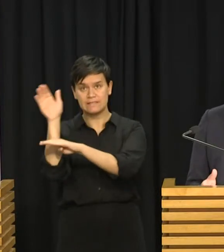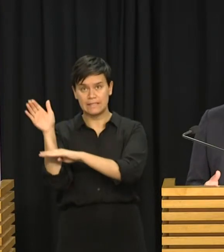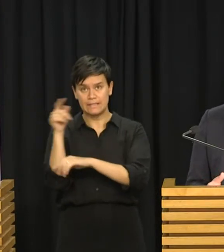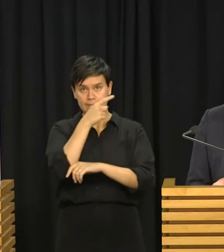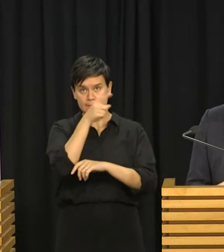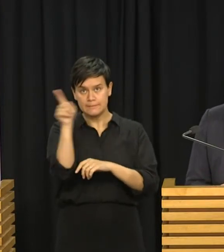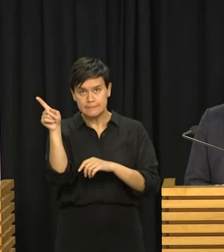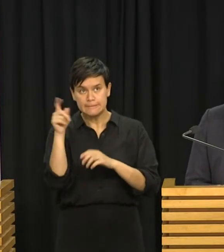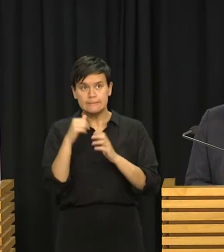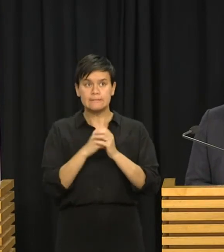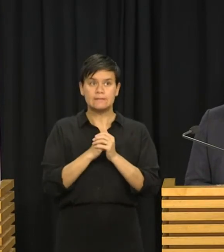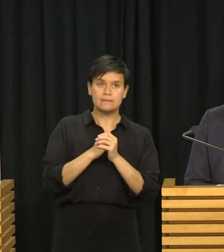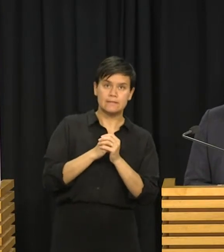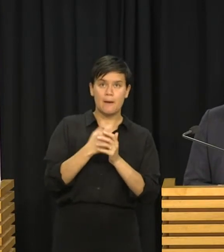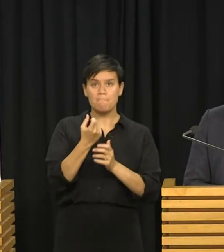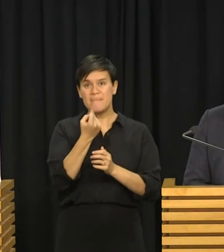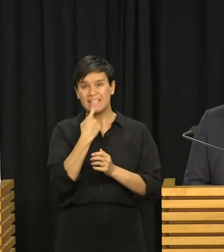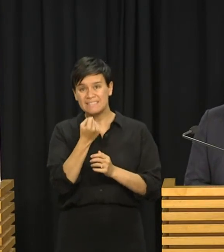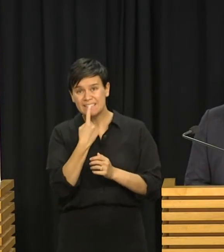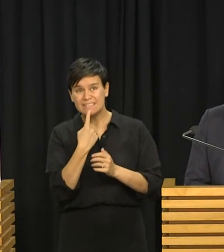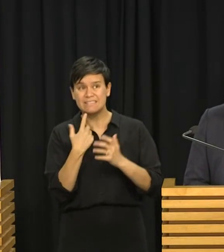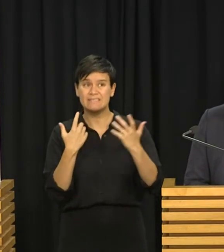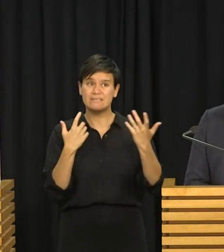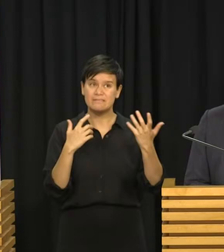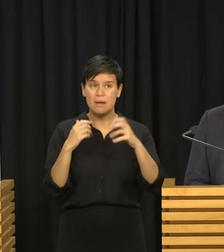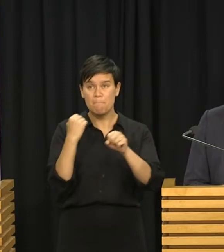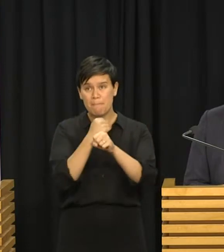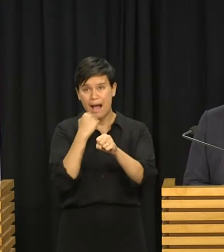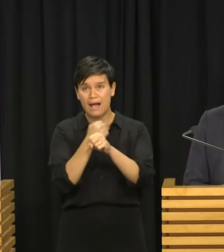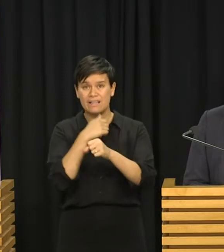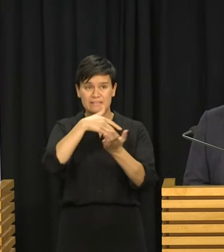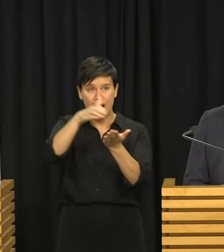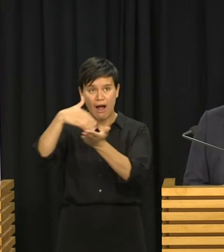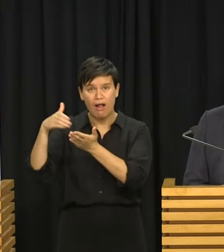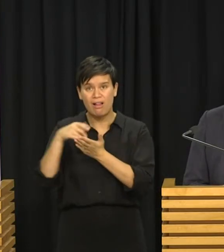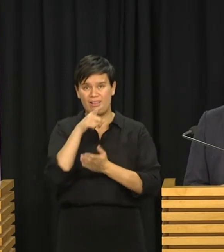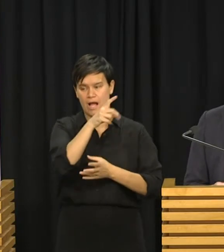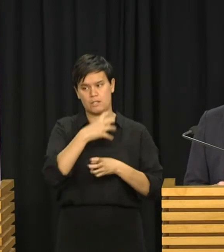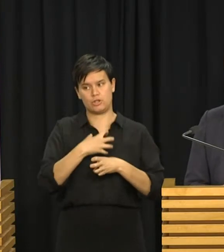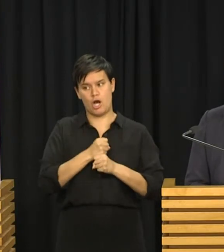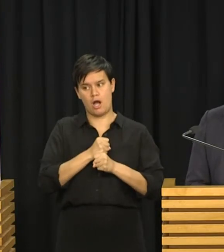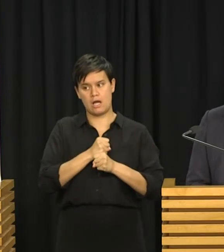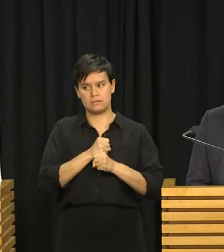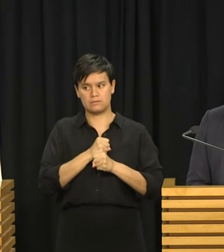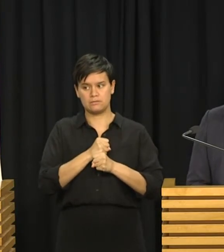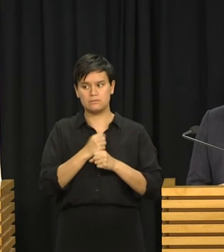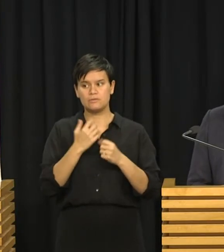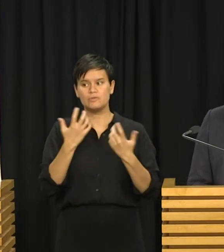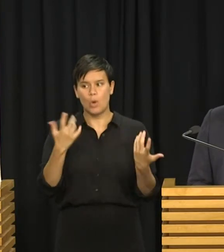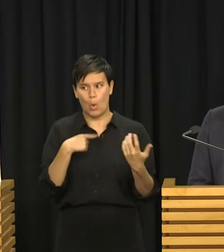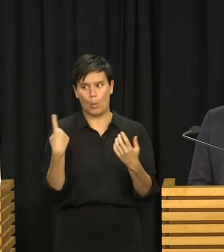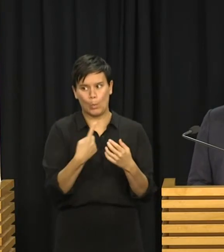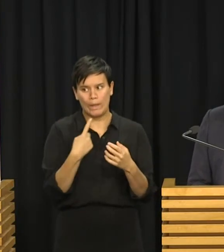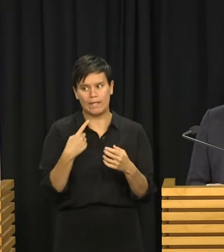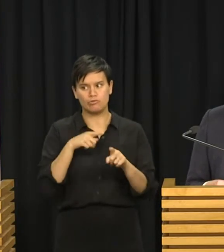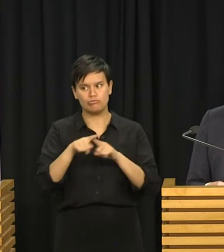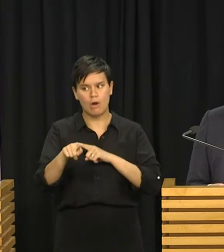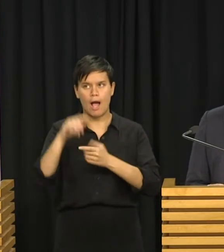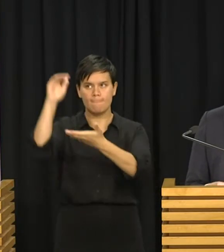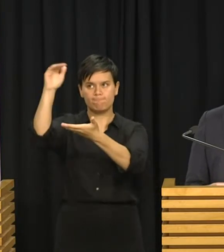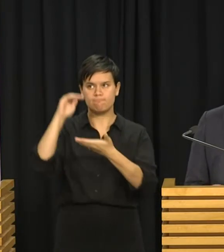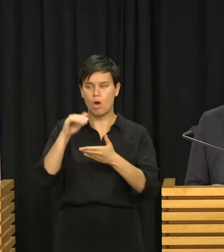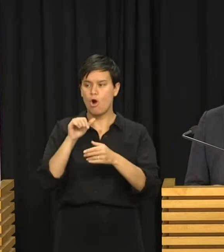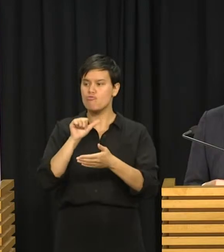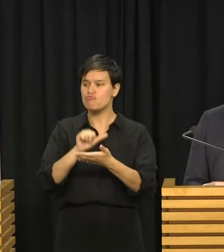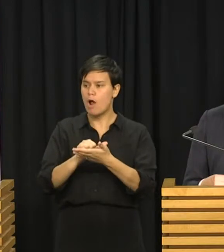health consumables is very, very tight. Yeah. So we've been working really hard to make sure that we have the right syringes and enough of them, that we've